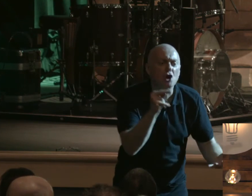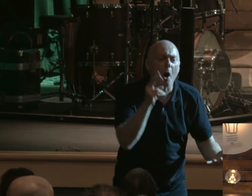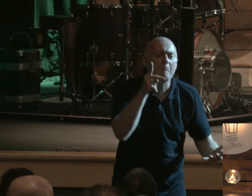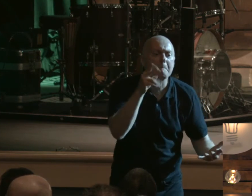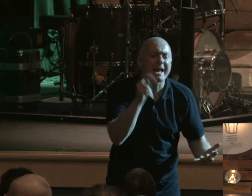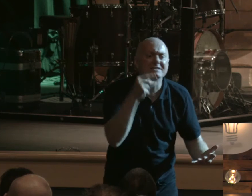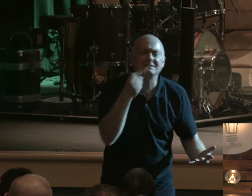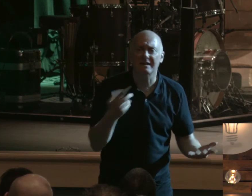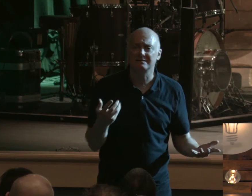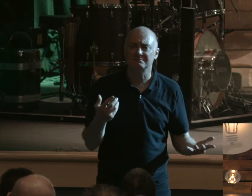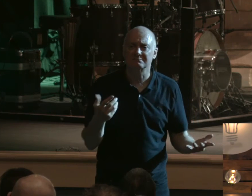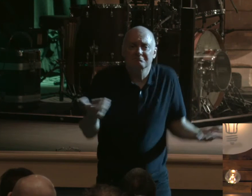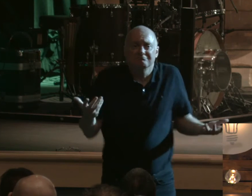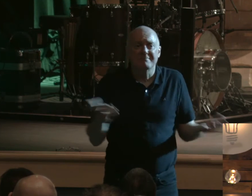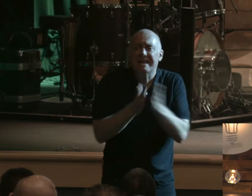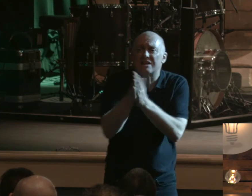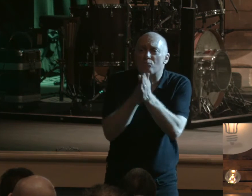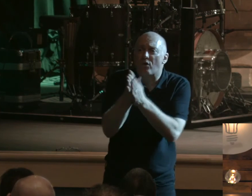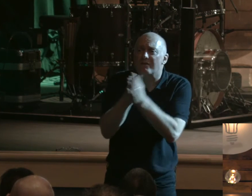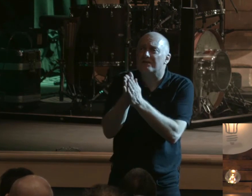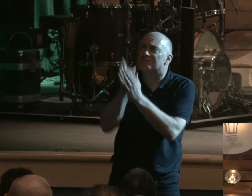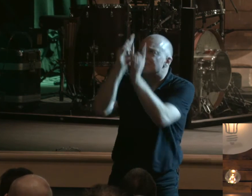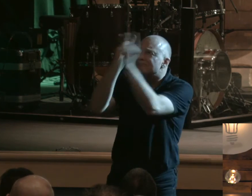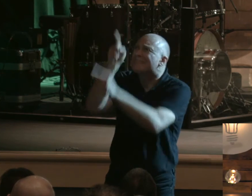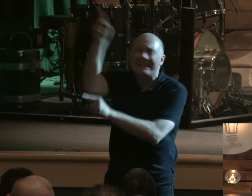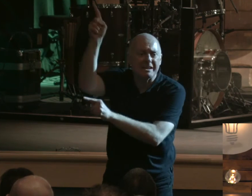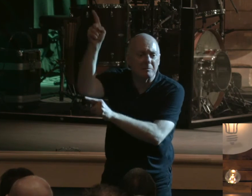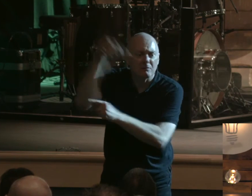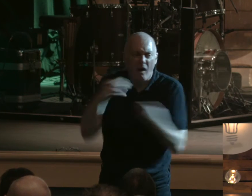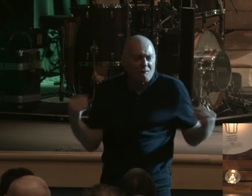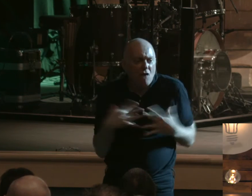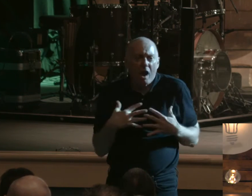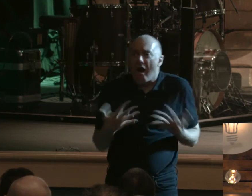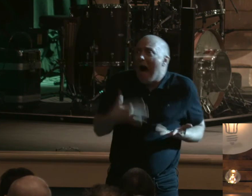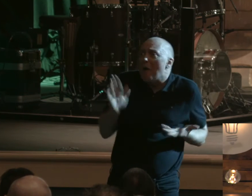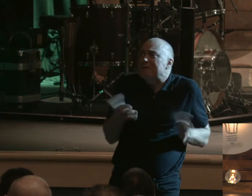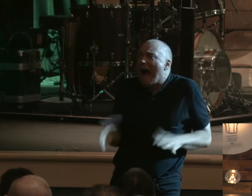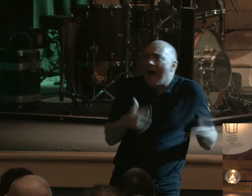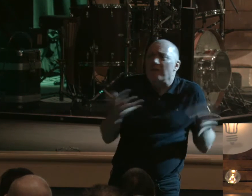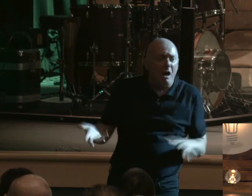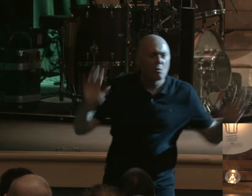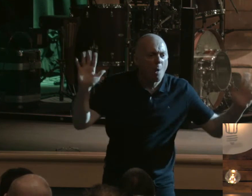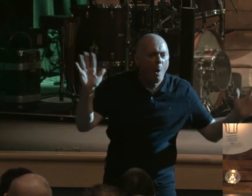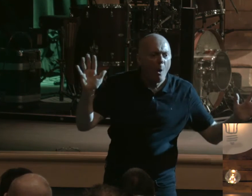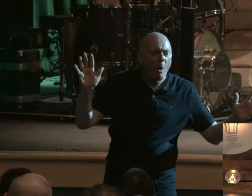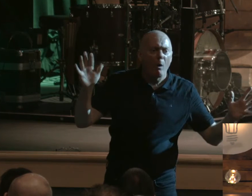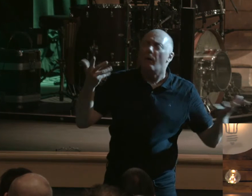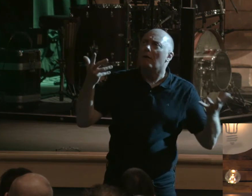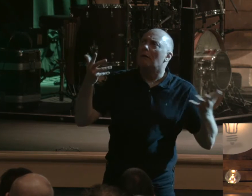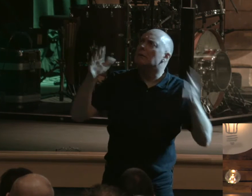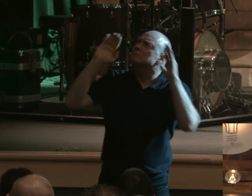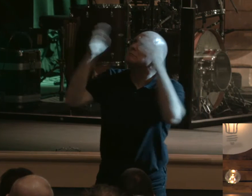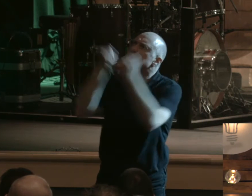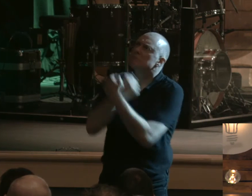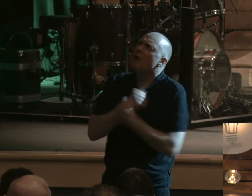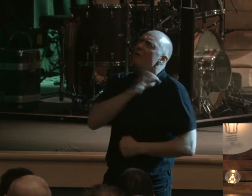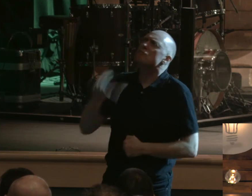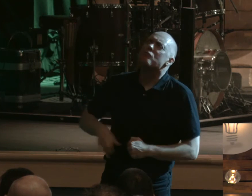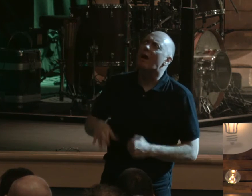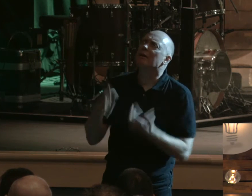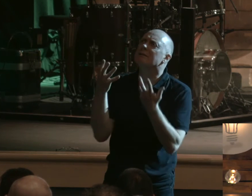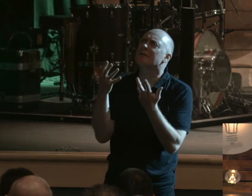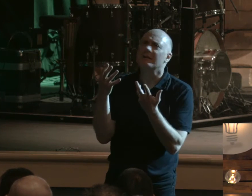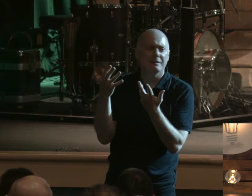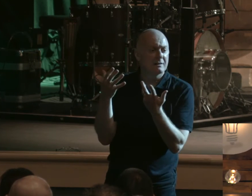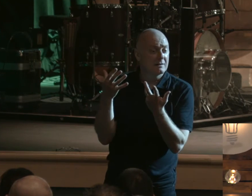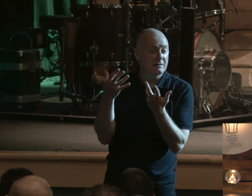could say that because his motivation was in the fear of the Lord. He was motivated with an opposition. He was motivated by the love of Christ. And he was motivated